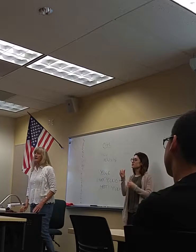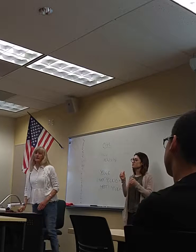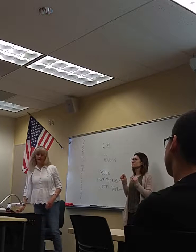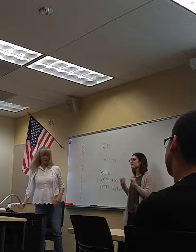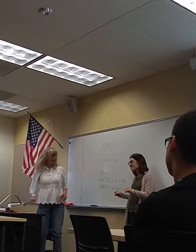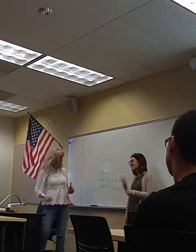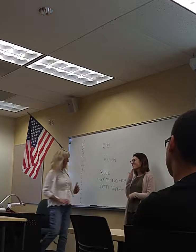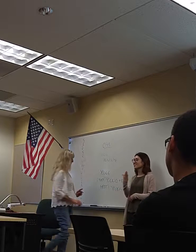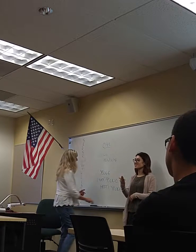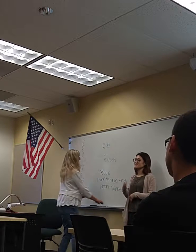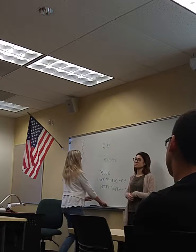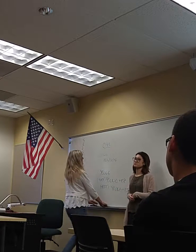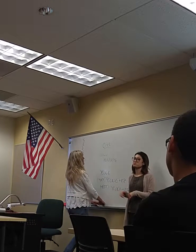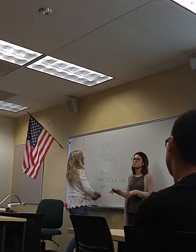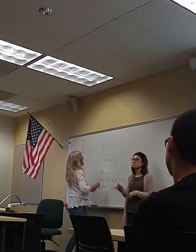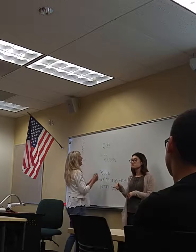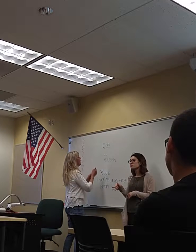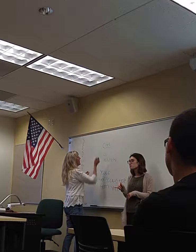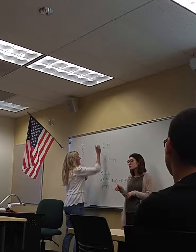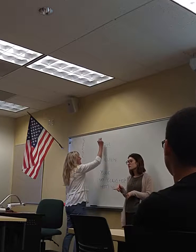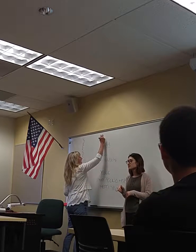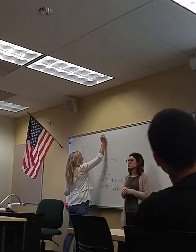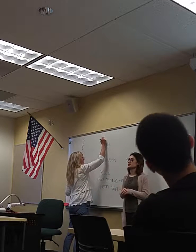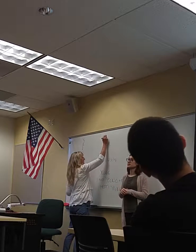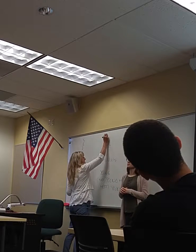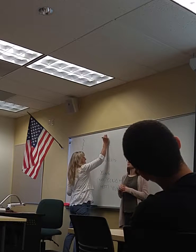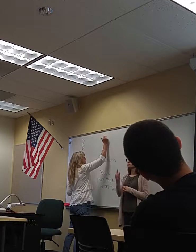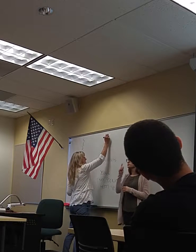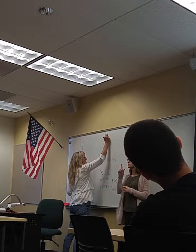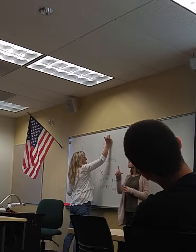of like, we'll move on, the word less.